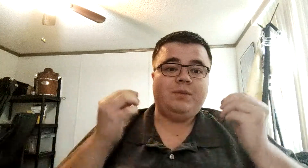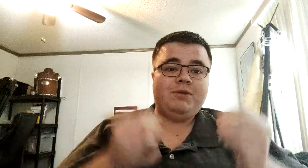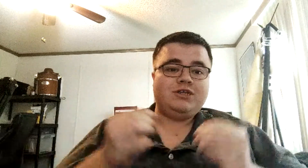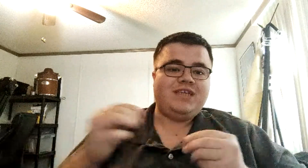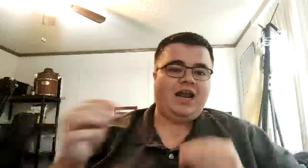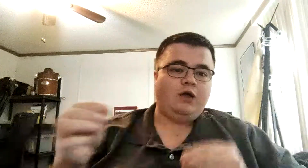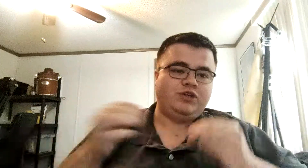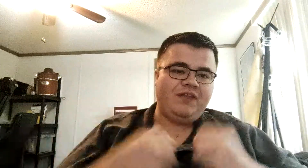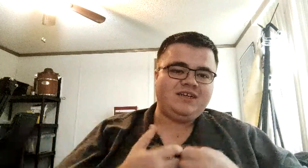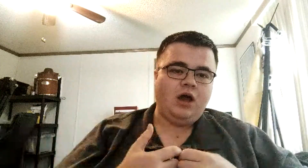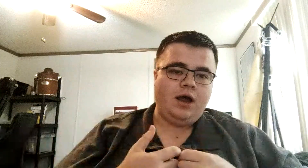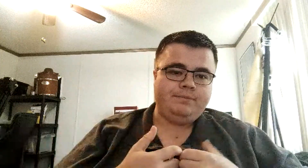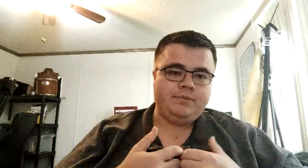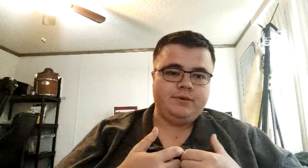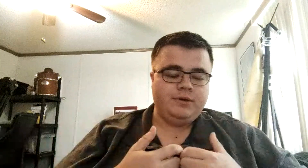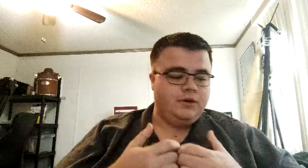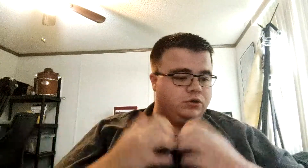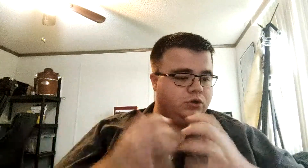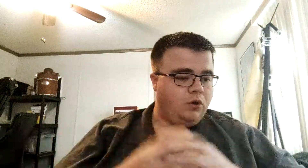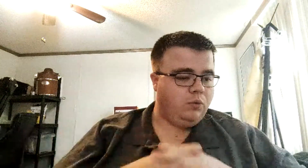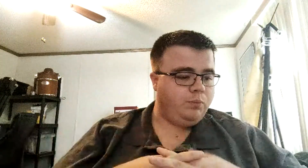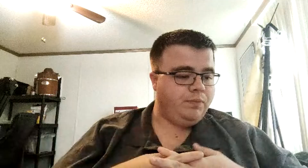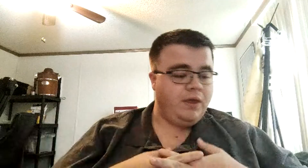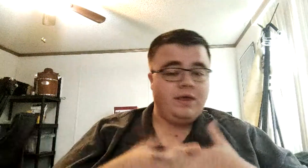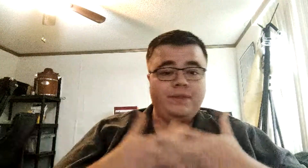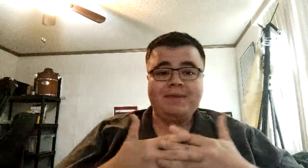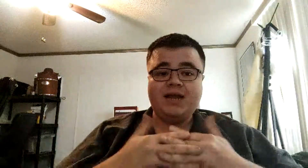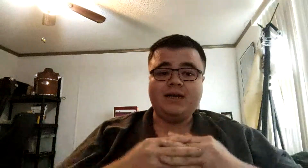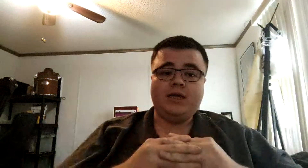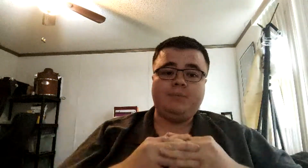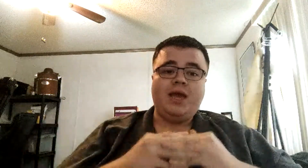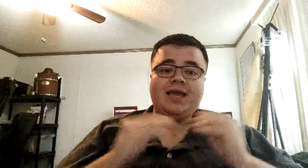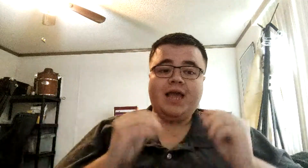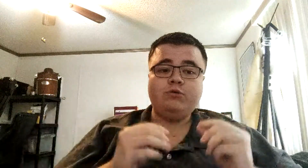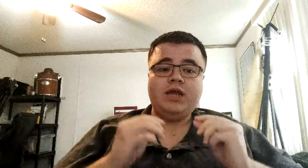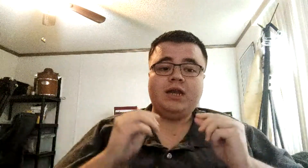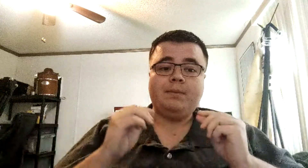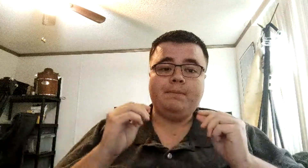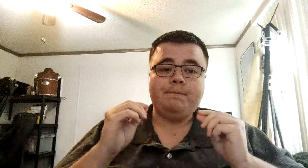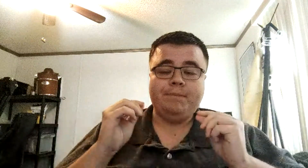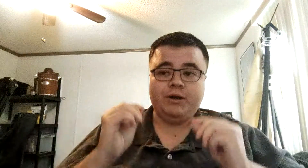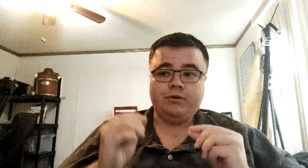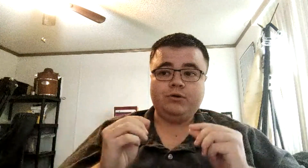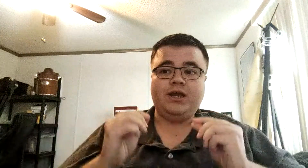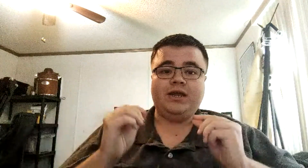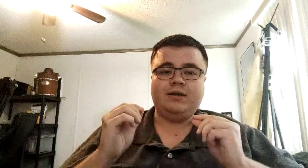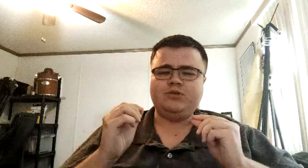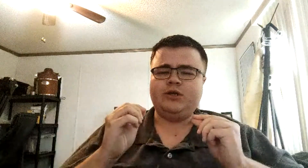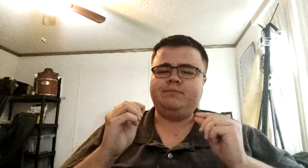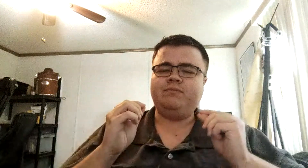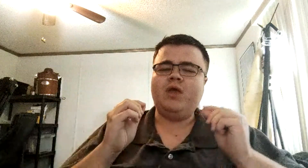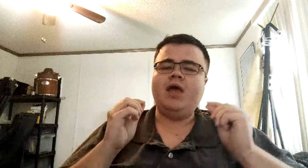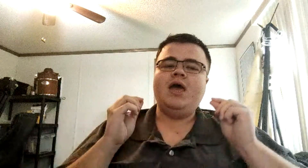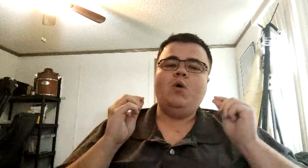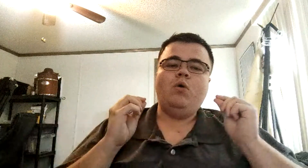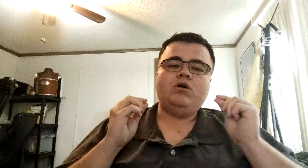Merc silos at that time. So the man named Gallaudet Miller, I'm sorry,